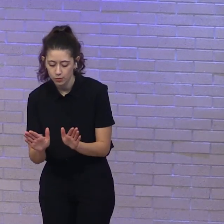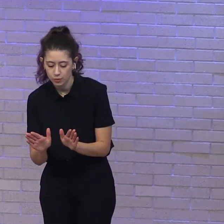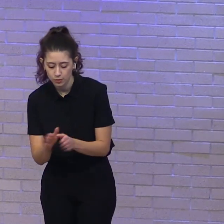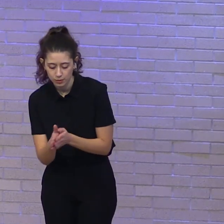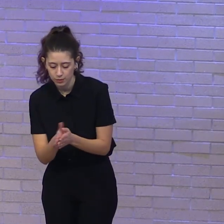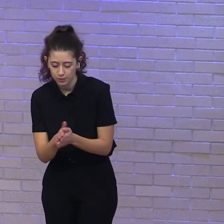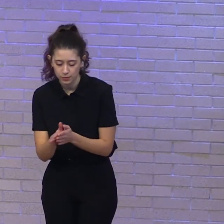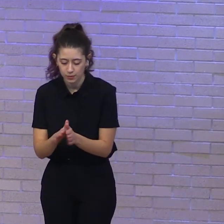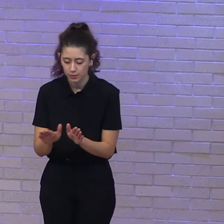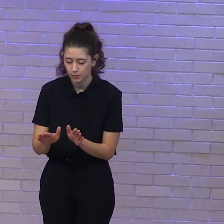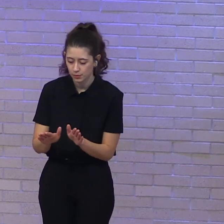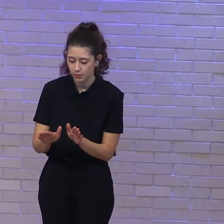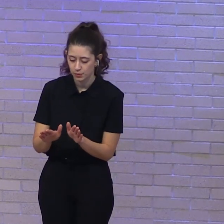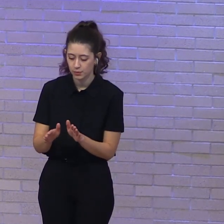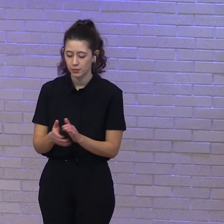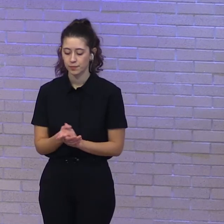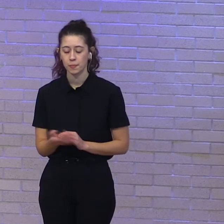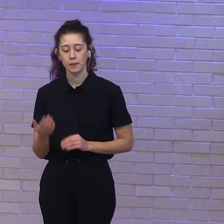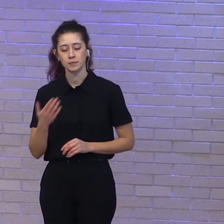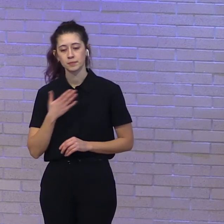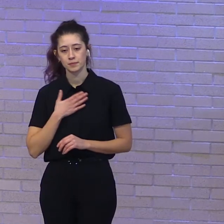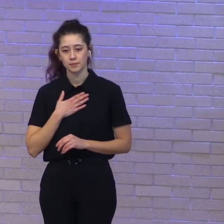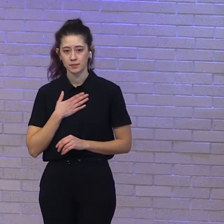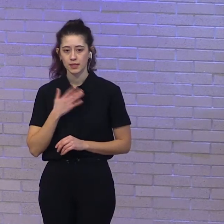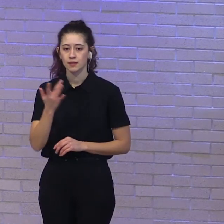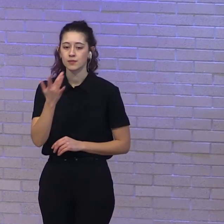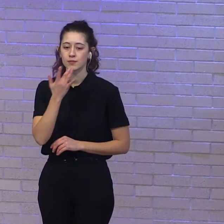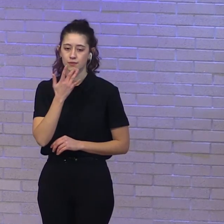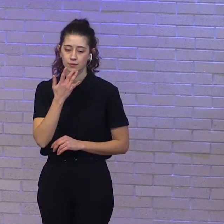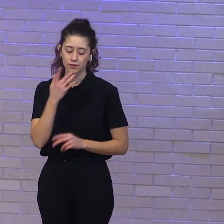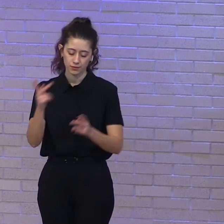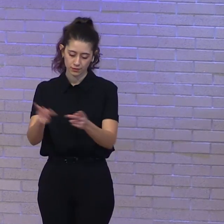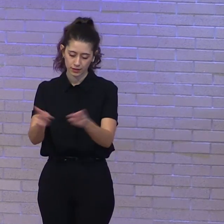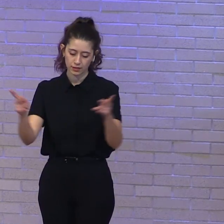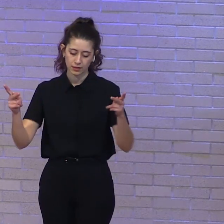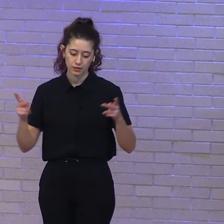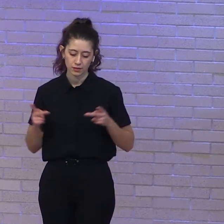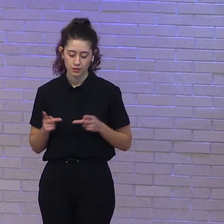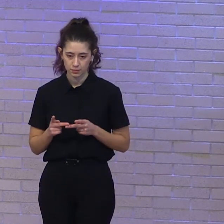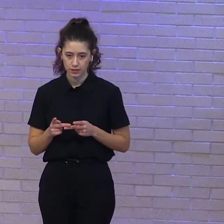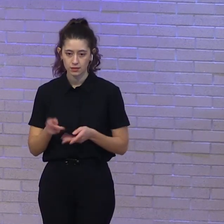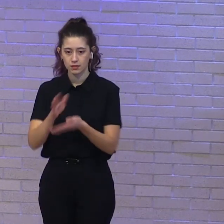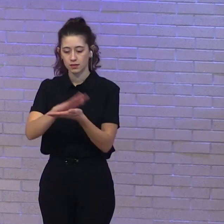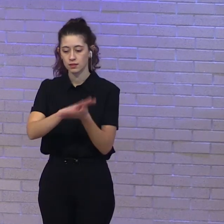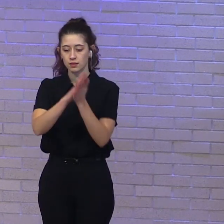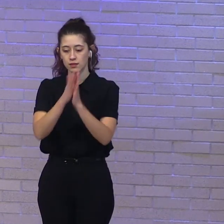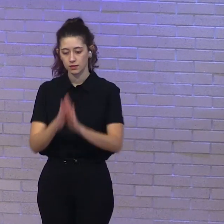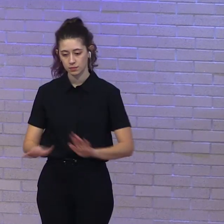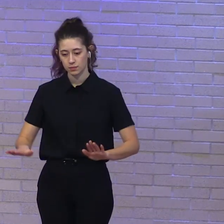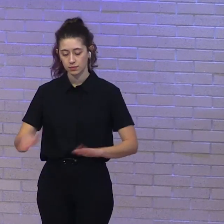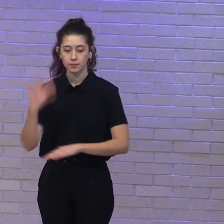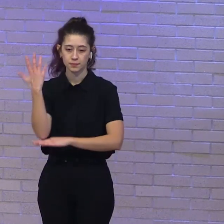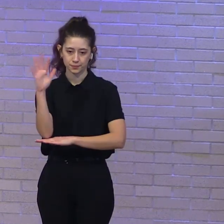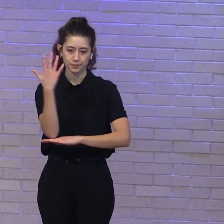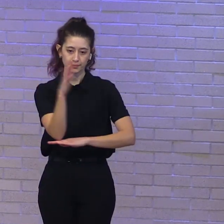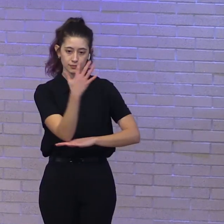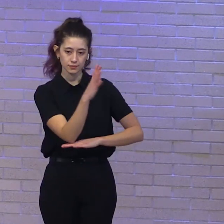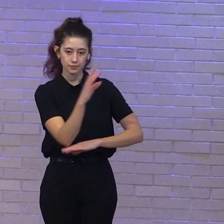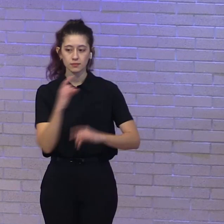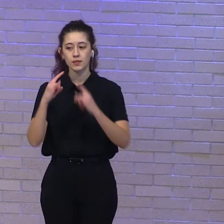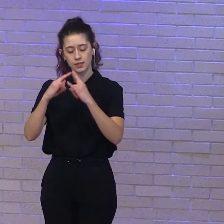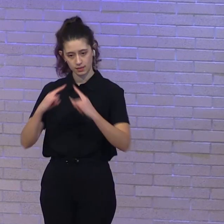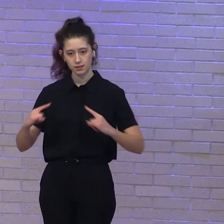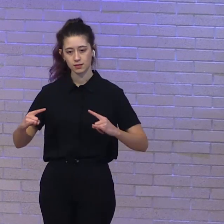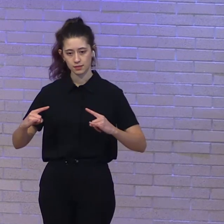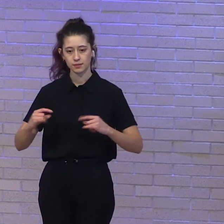space for reflection at Camp Friedenswald, the peaceful woods. So, I worked at Camp Friedenswald this past summer as